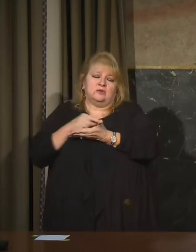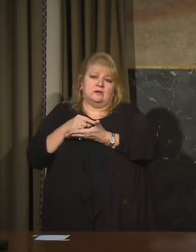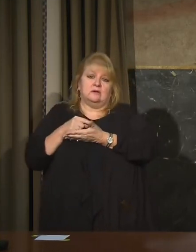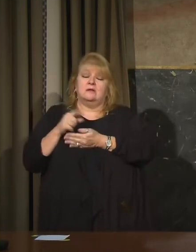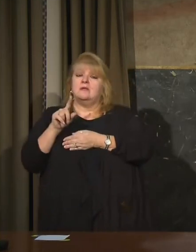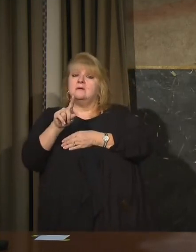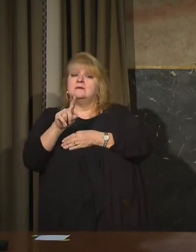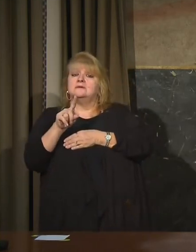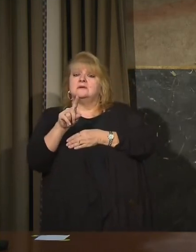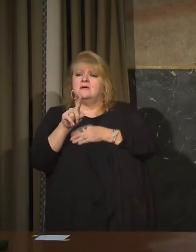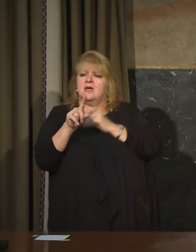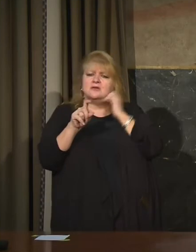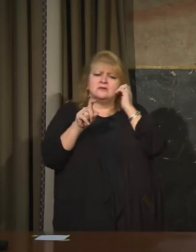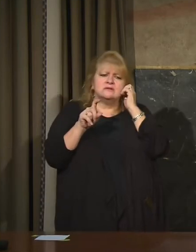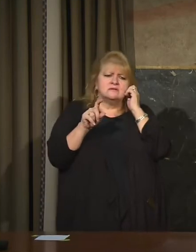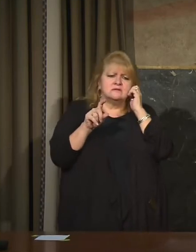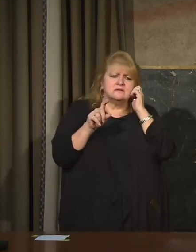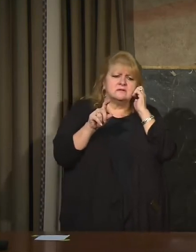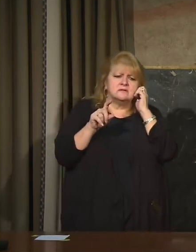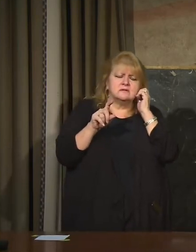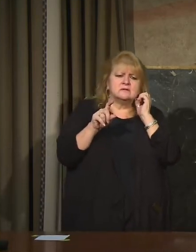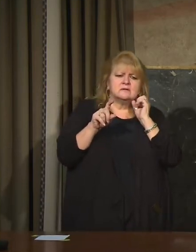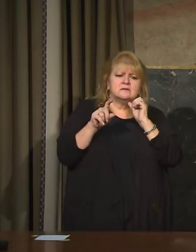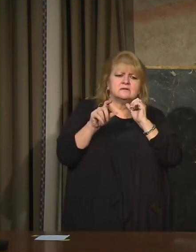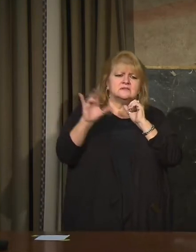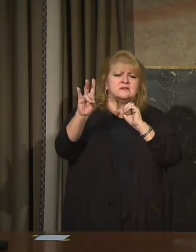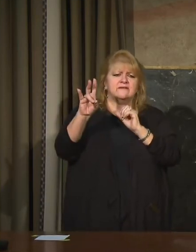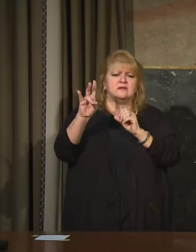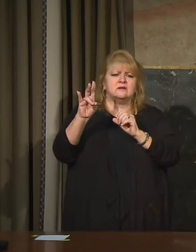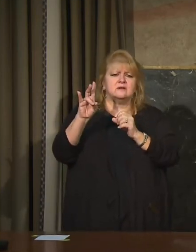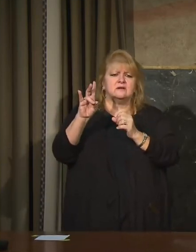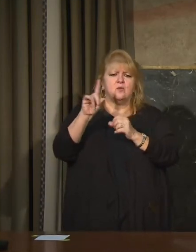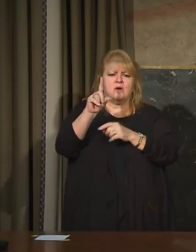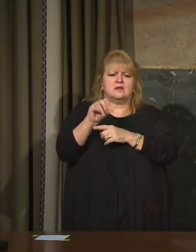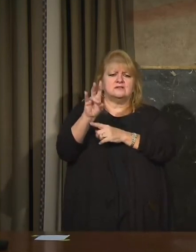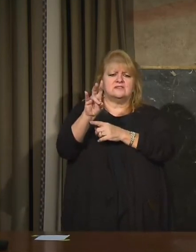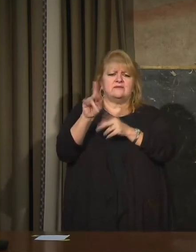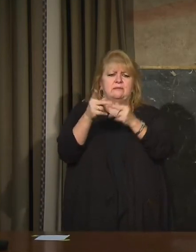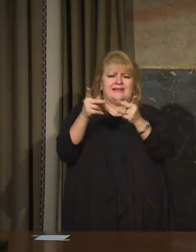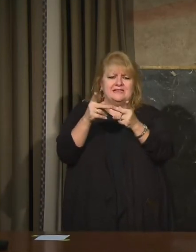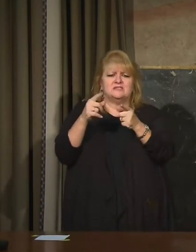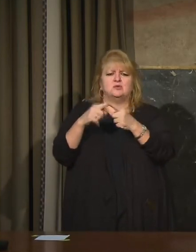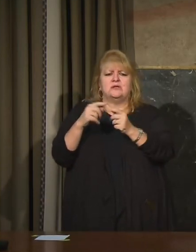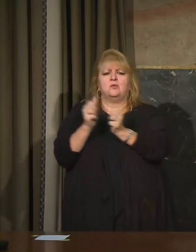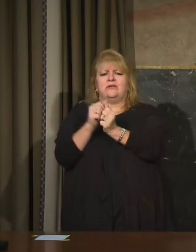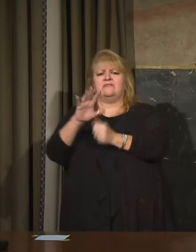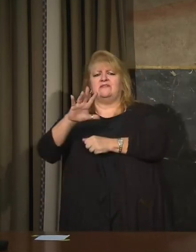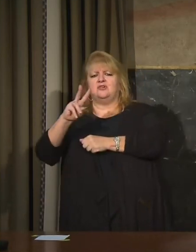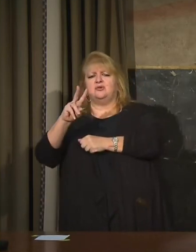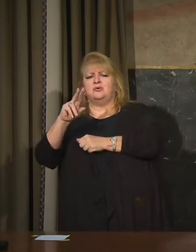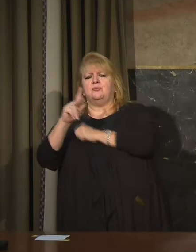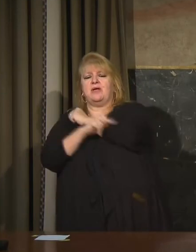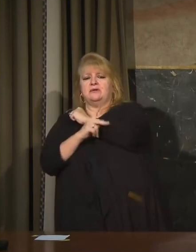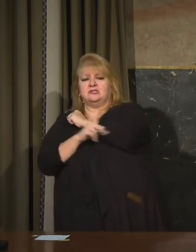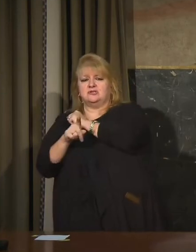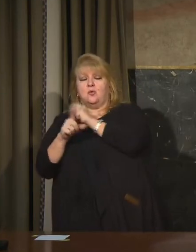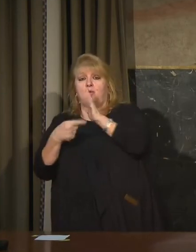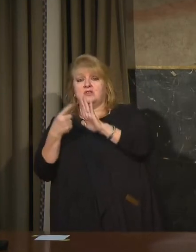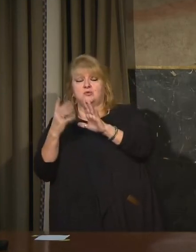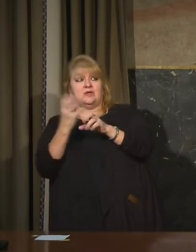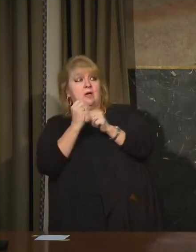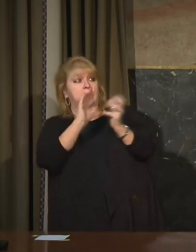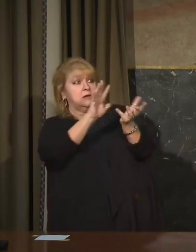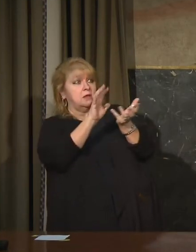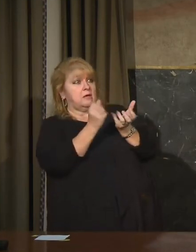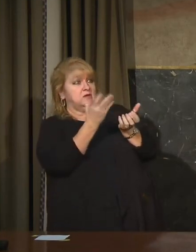parishes that we decided to do last Wednesday once we got Tuesday's allocation numbers. And